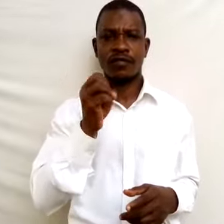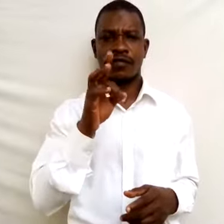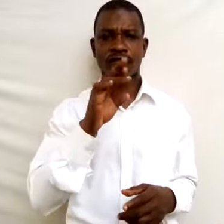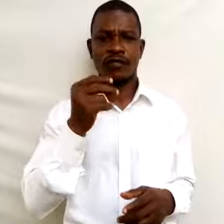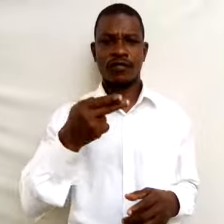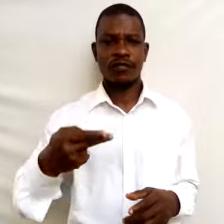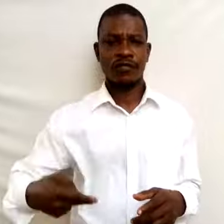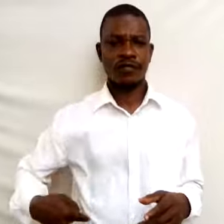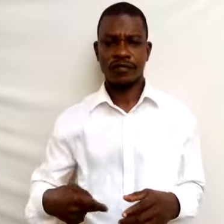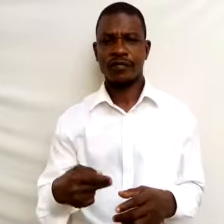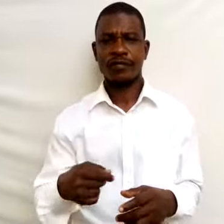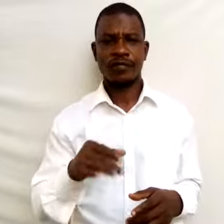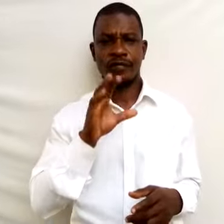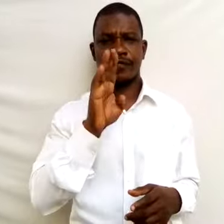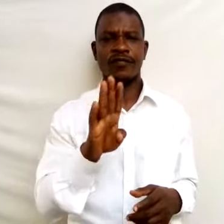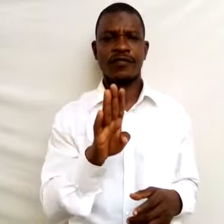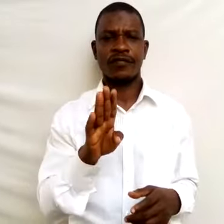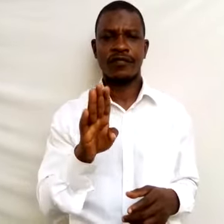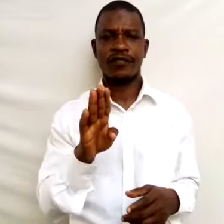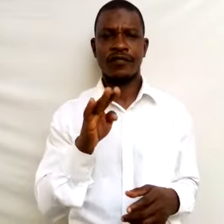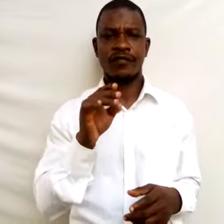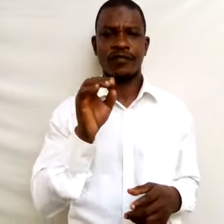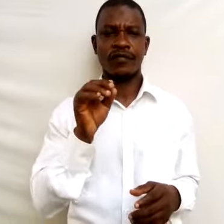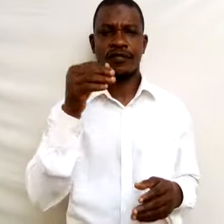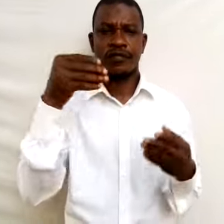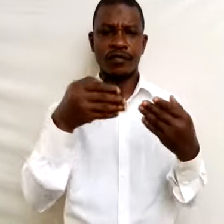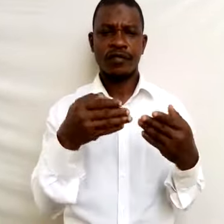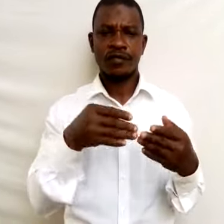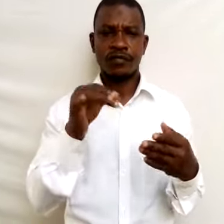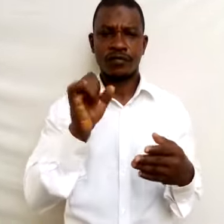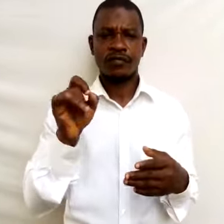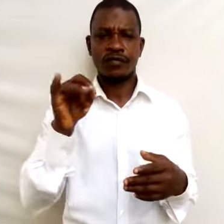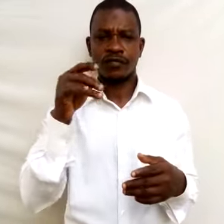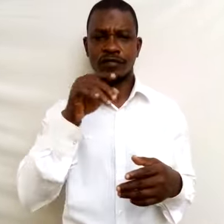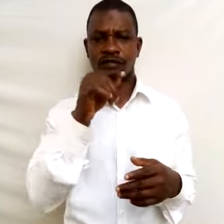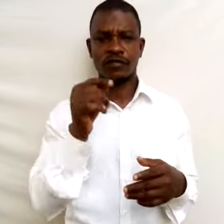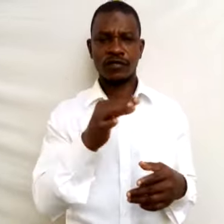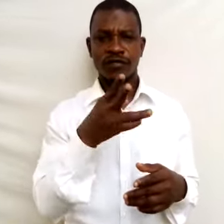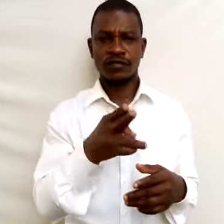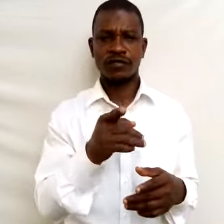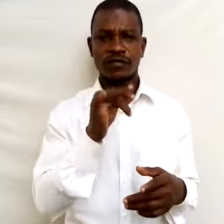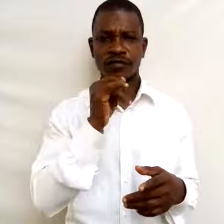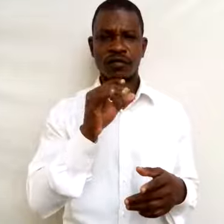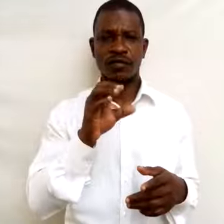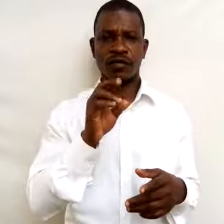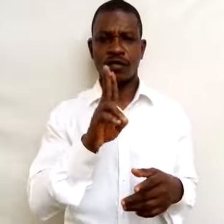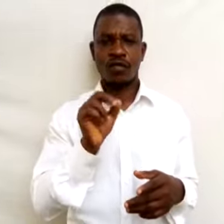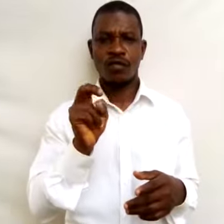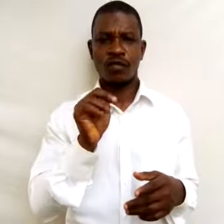circumcision. 4. Introcision. 5. Unclassified types